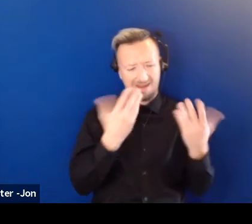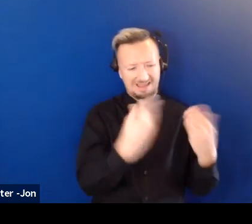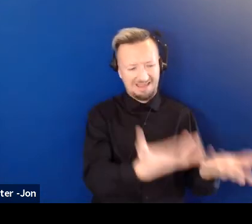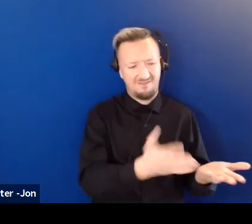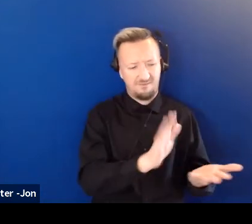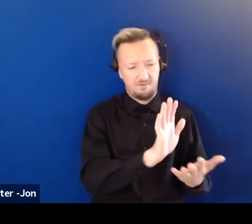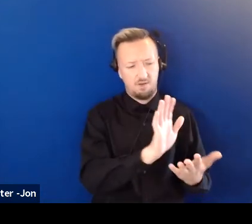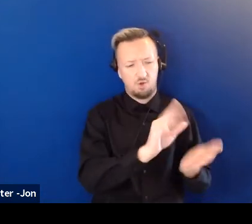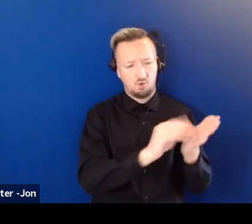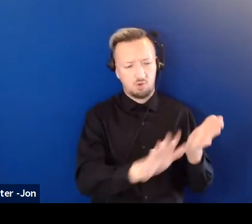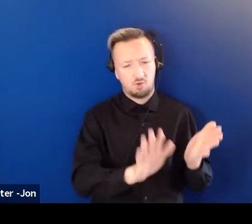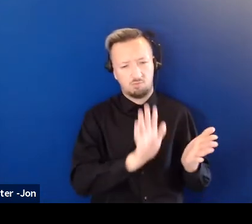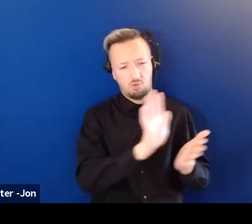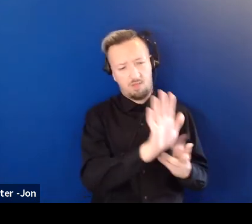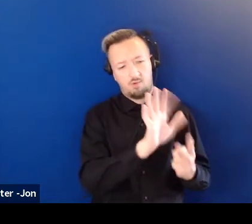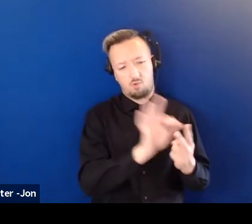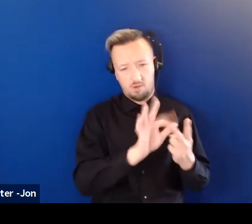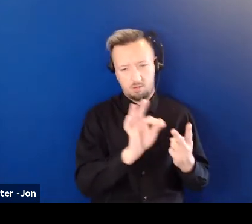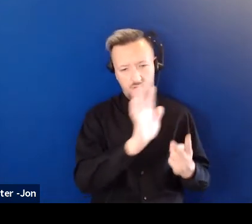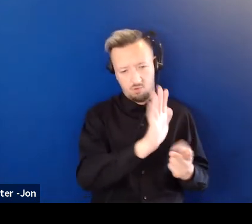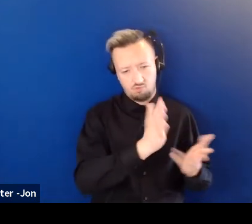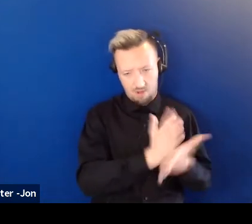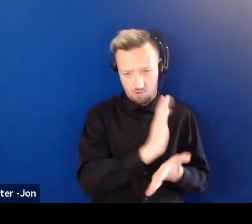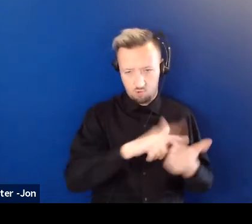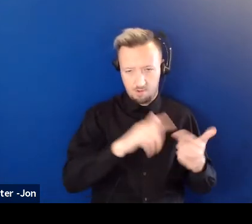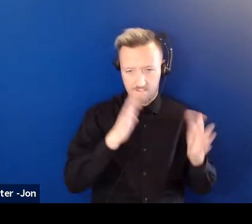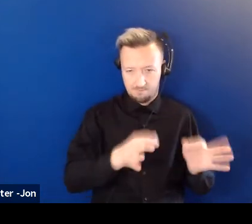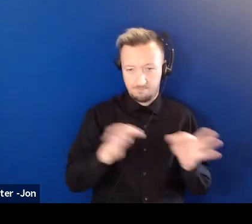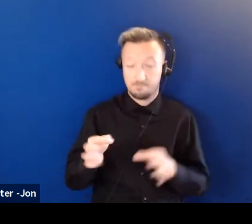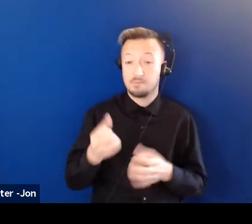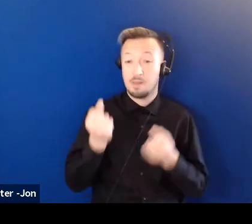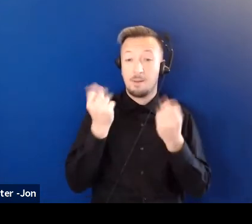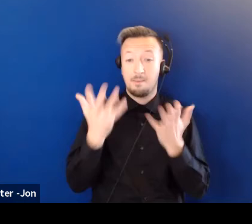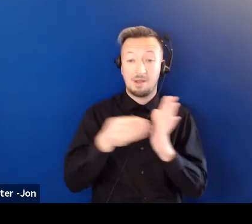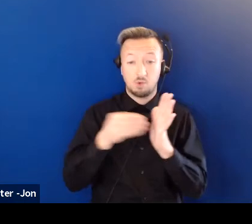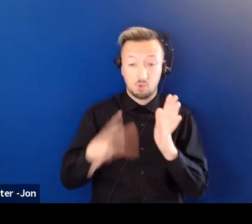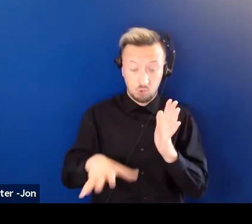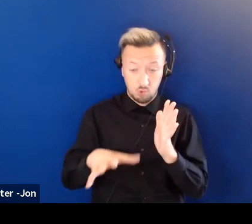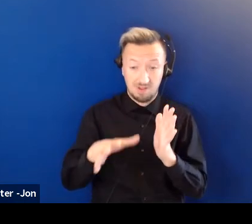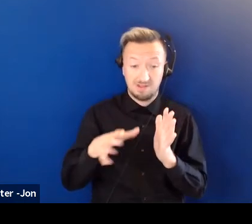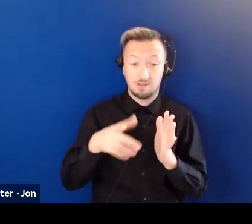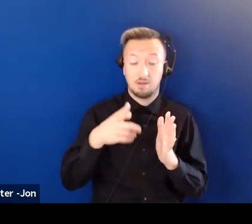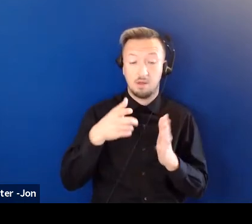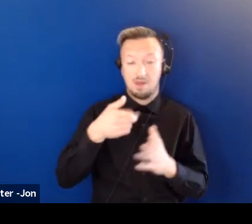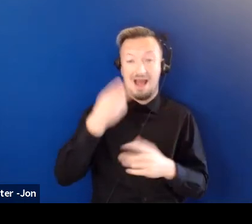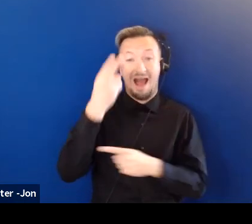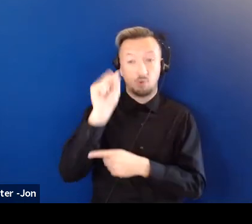I have been in many situations with youth where they're in high school, they're just starting to engage in